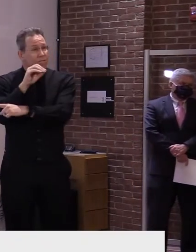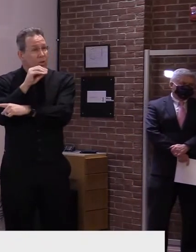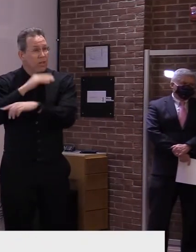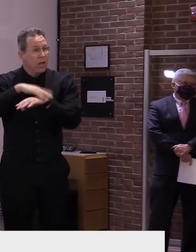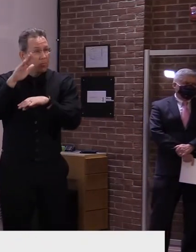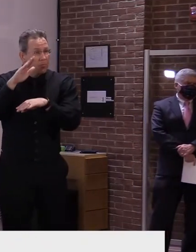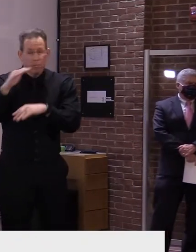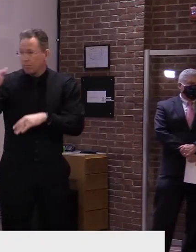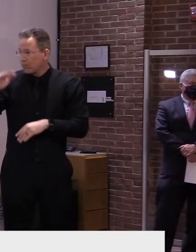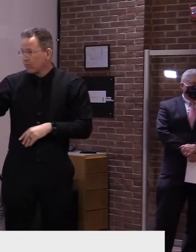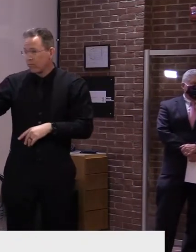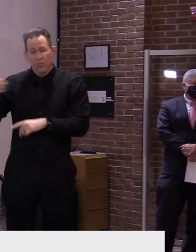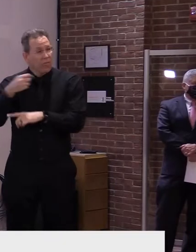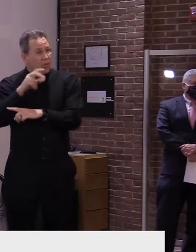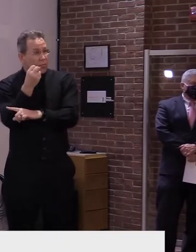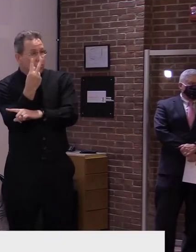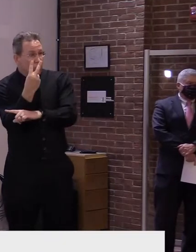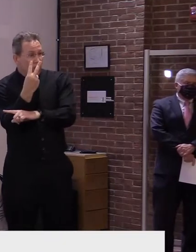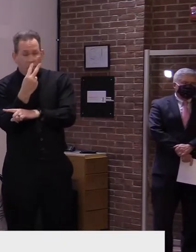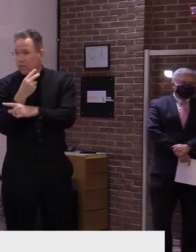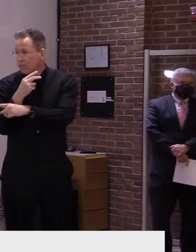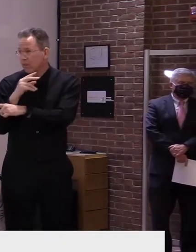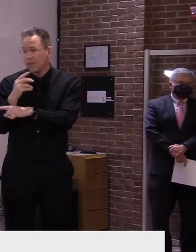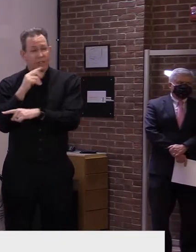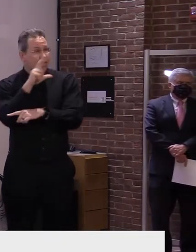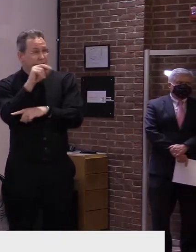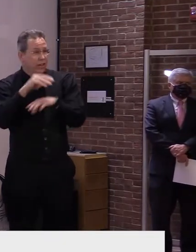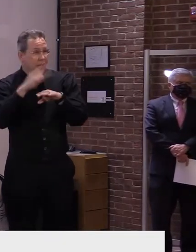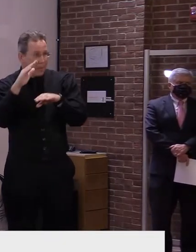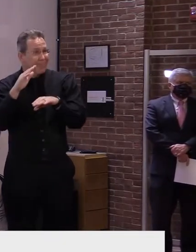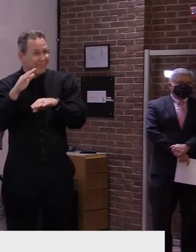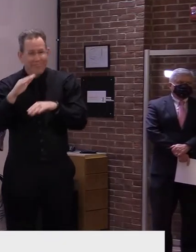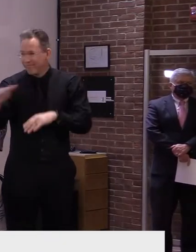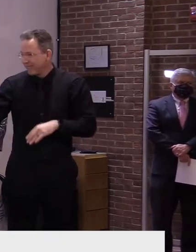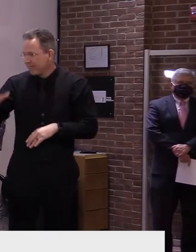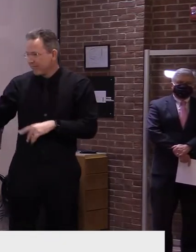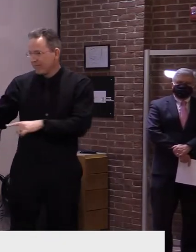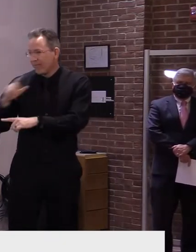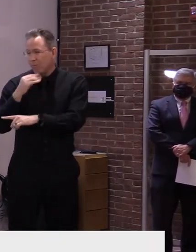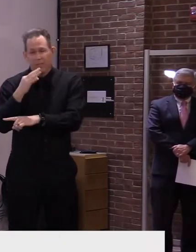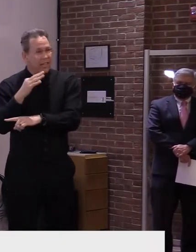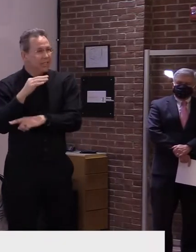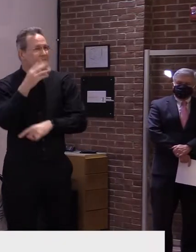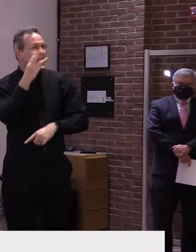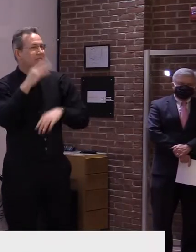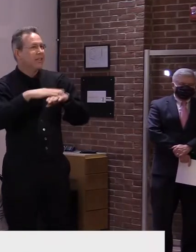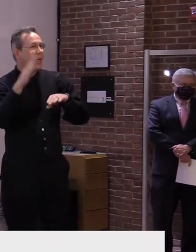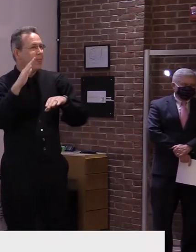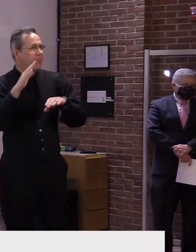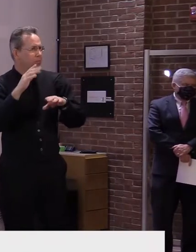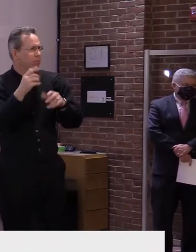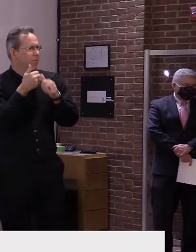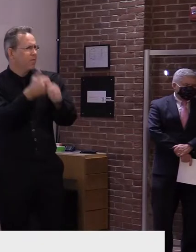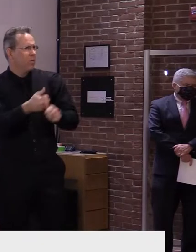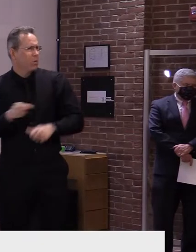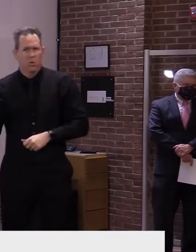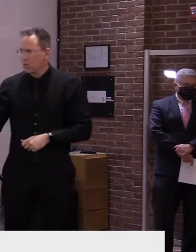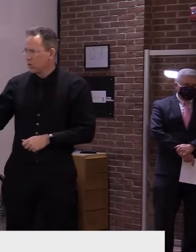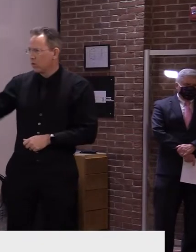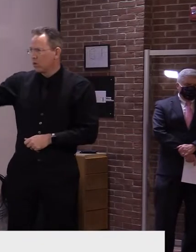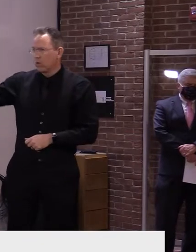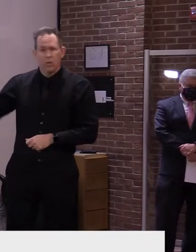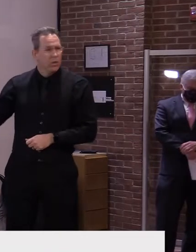30 and over will be eligible. Finally, on April 19th, 1 month